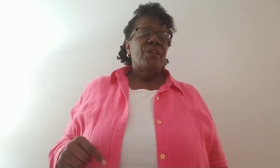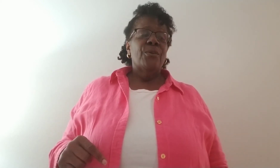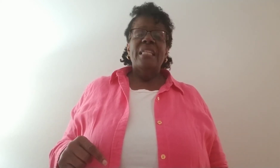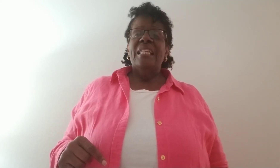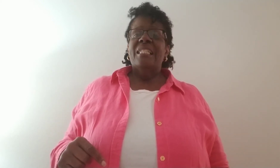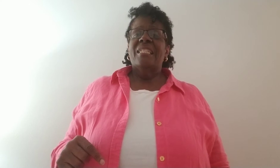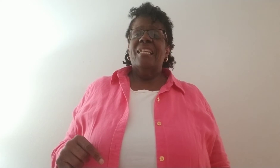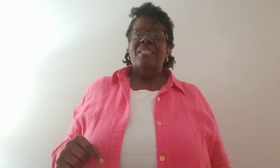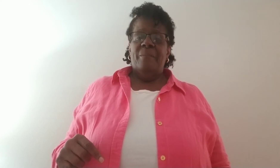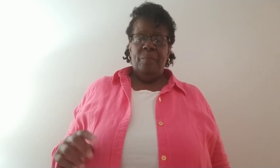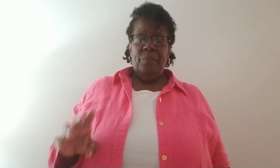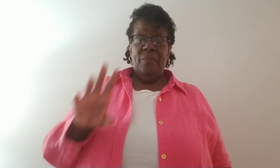63,336.